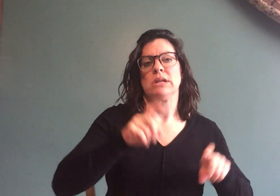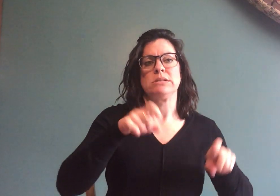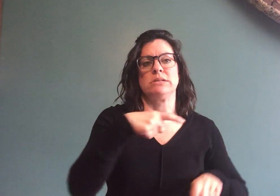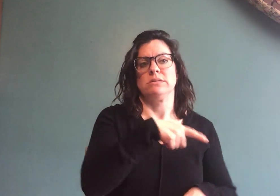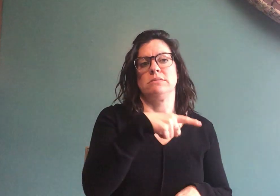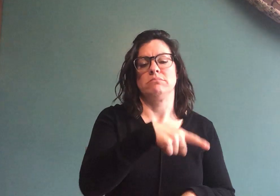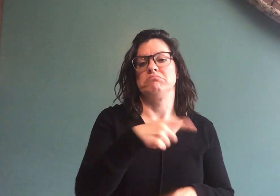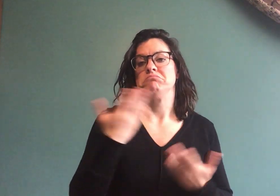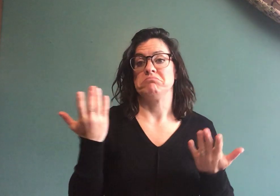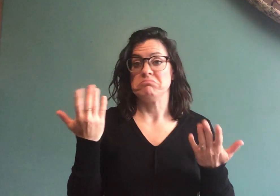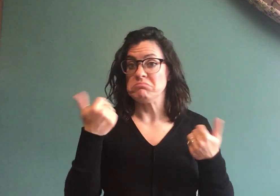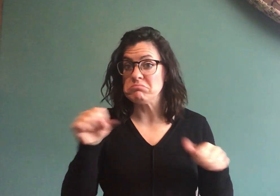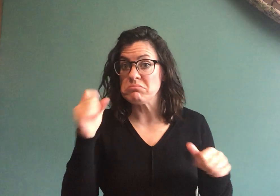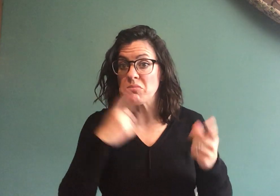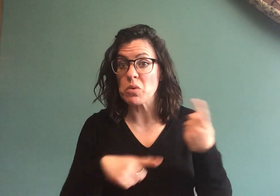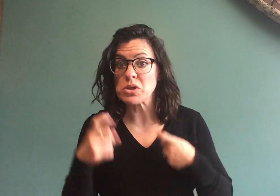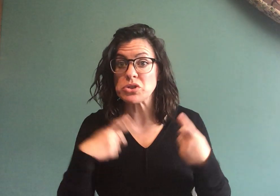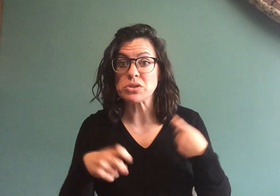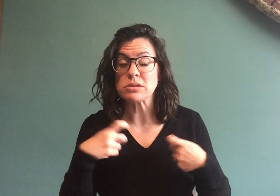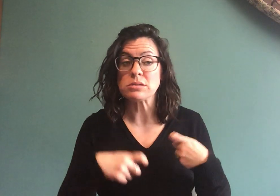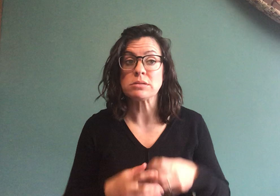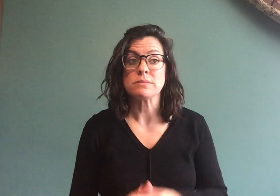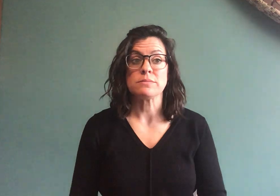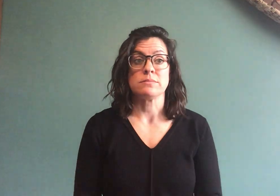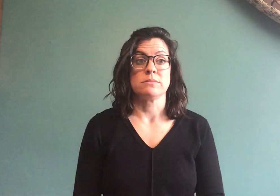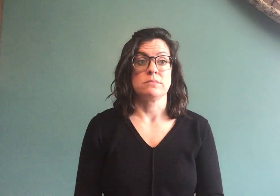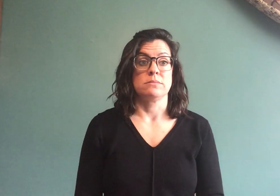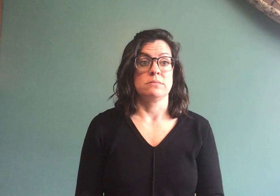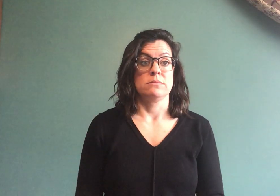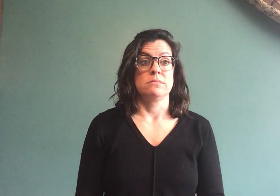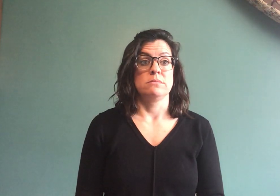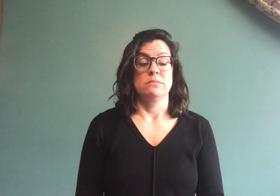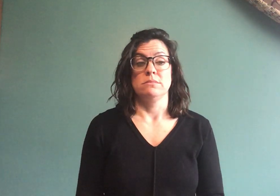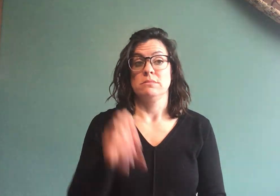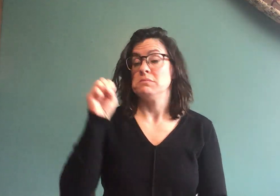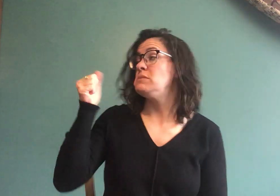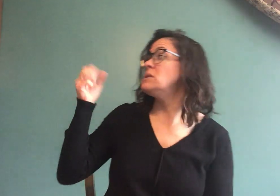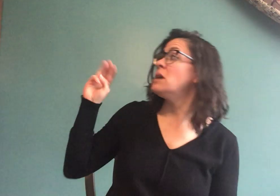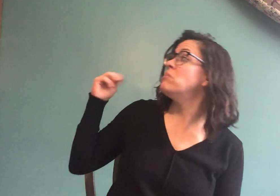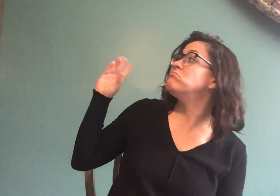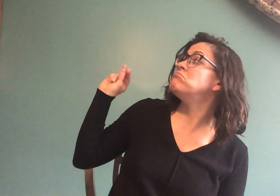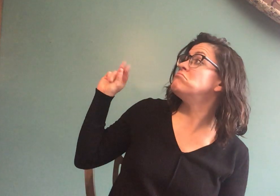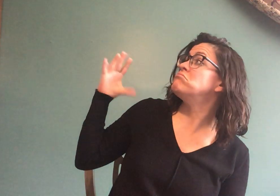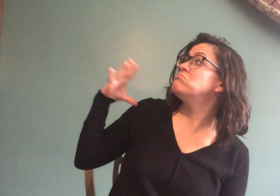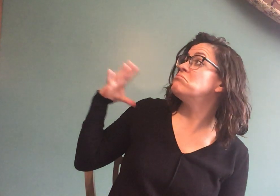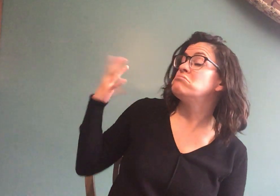You good? Malachi? Yeah. Megan? I'm good. Megan, you good?